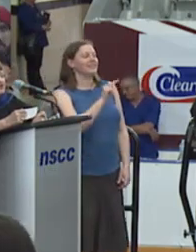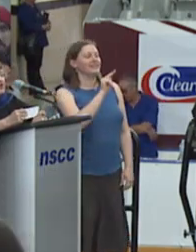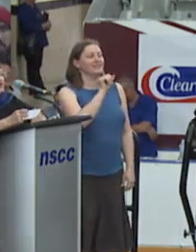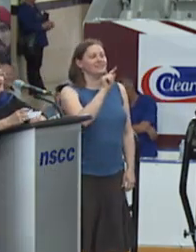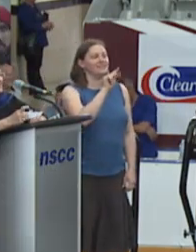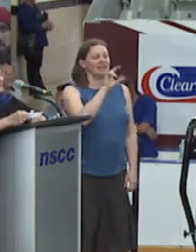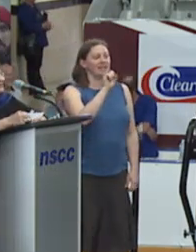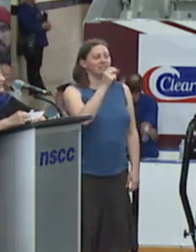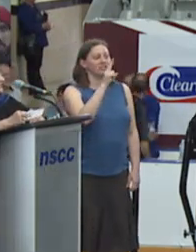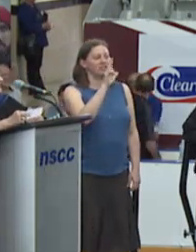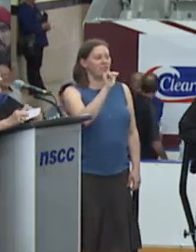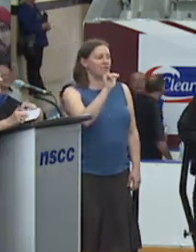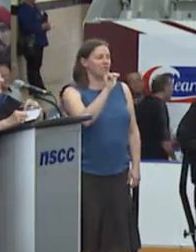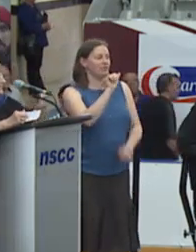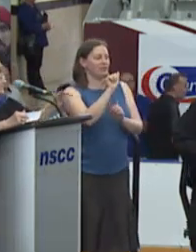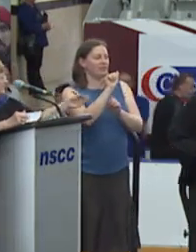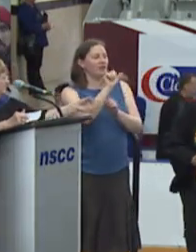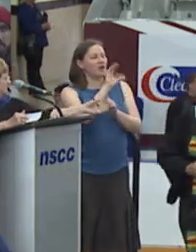Natasha Coley.